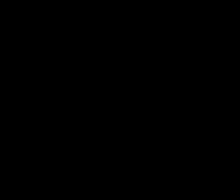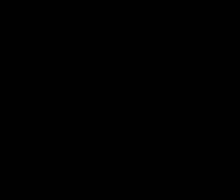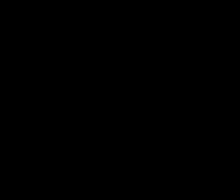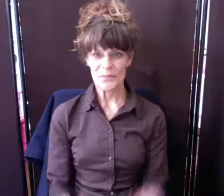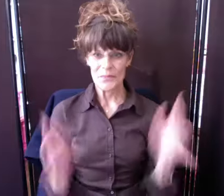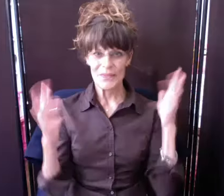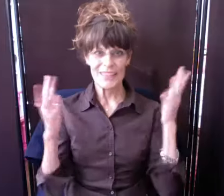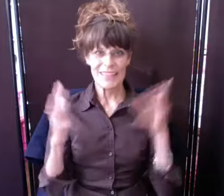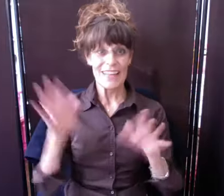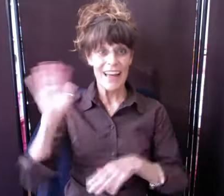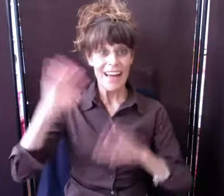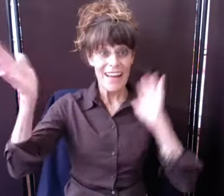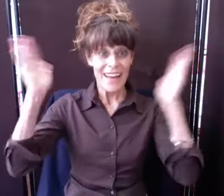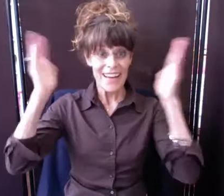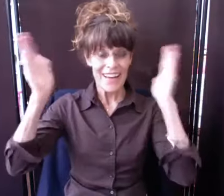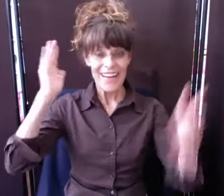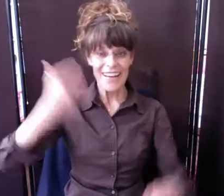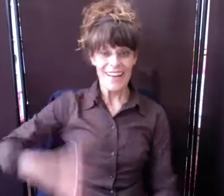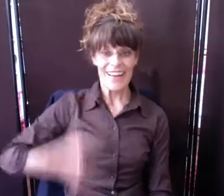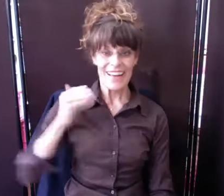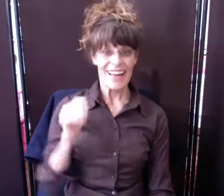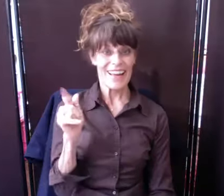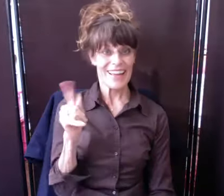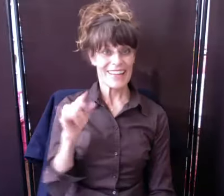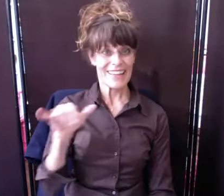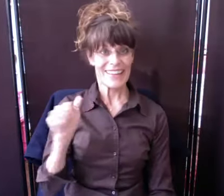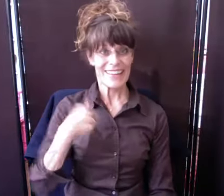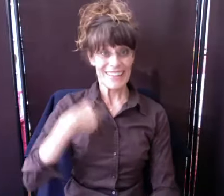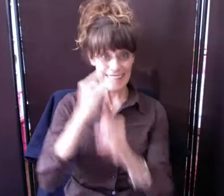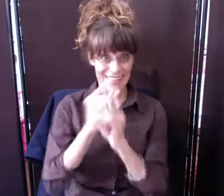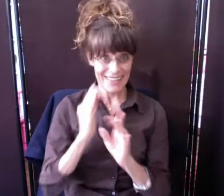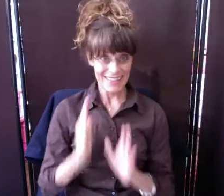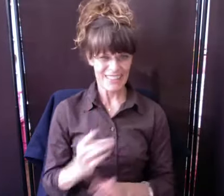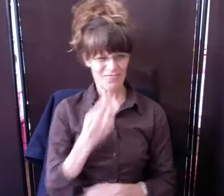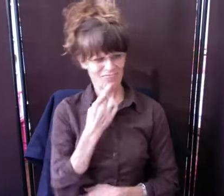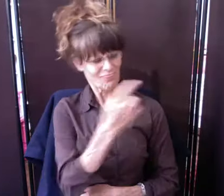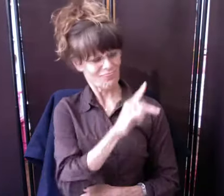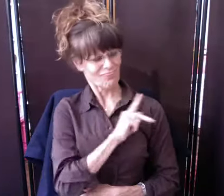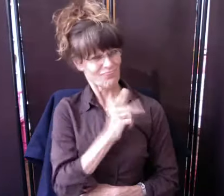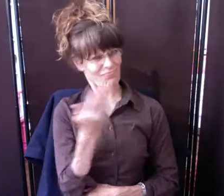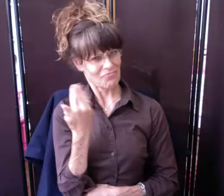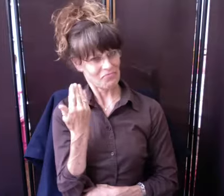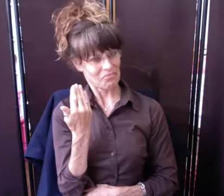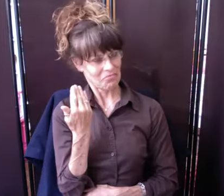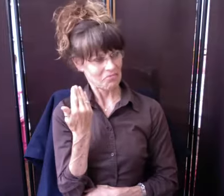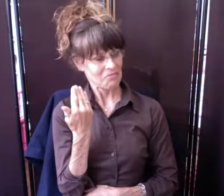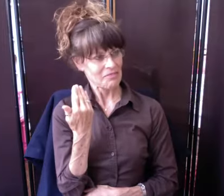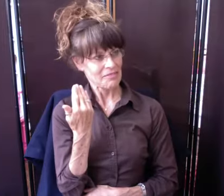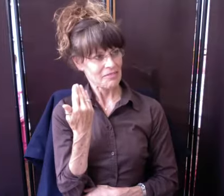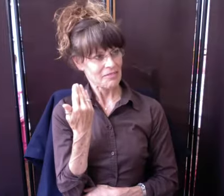Hi, everybody. I'm Katya. I'm an alcoholic. I know I was telling Carl earlier today that they're a block away